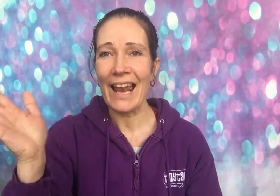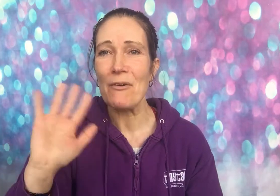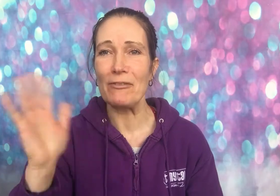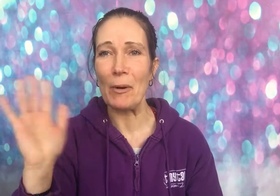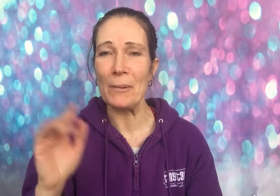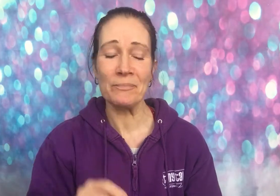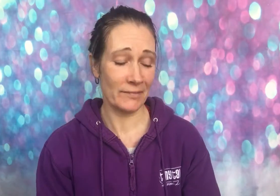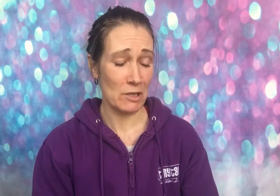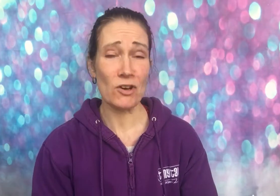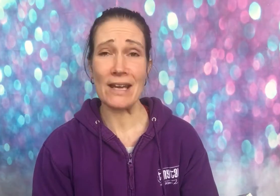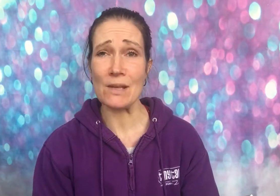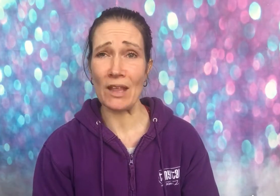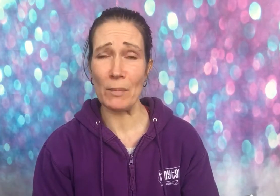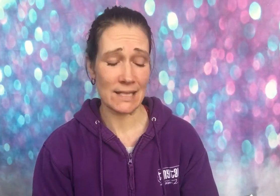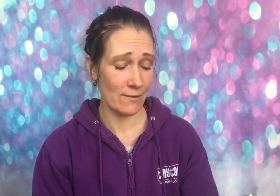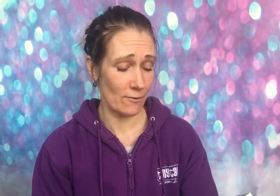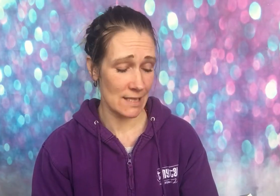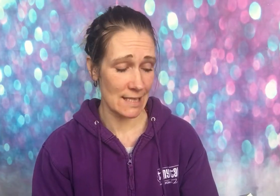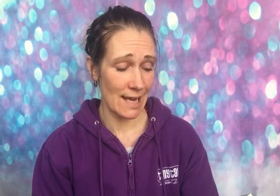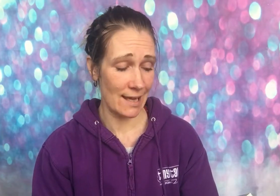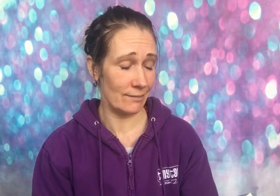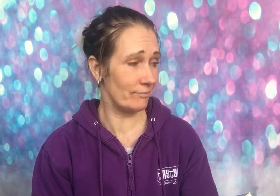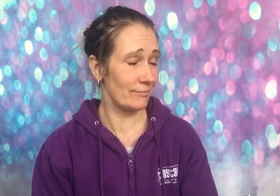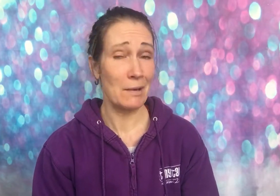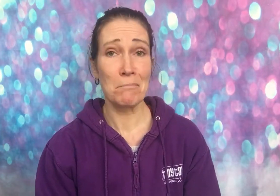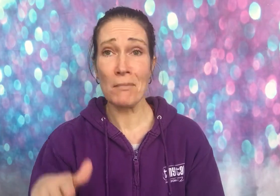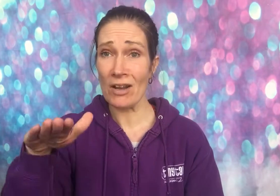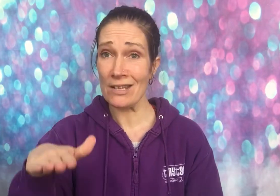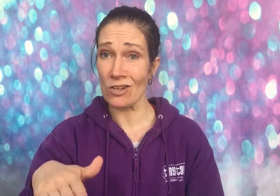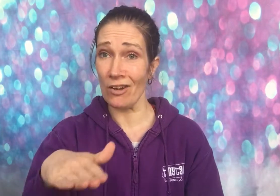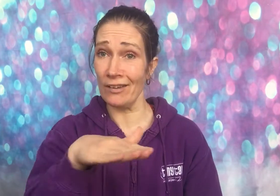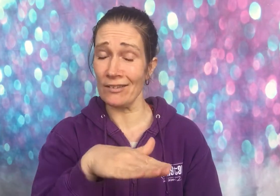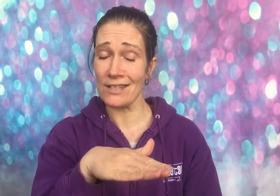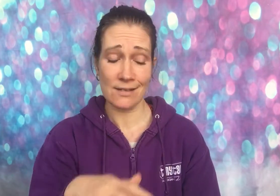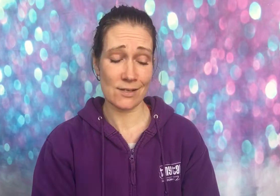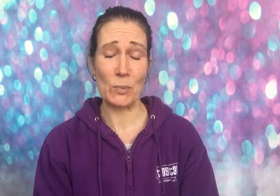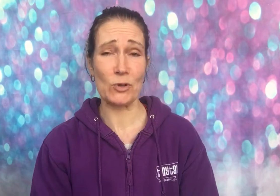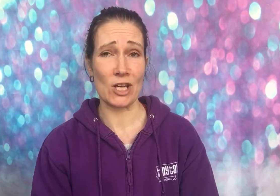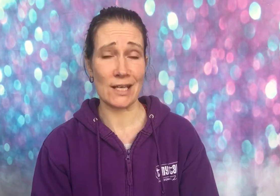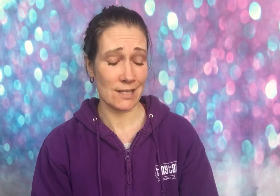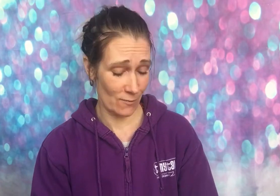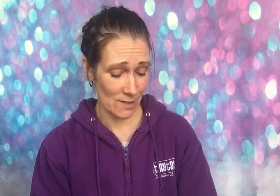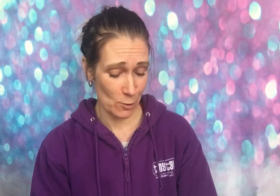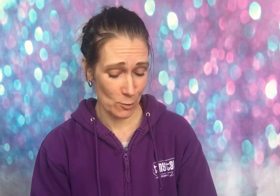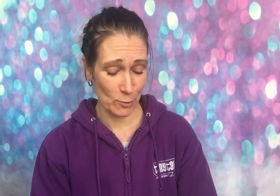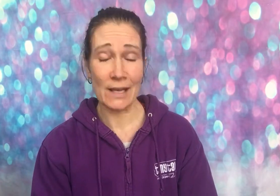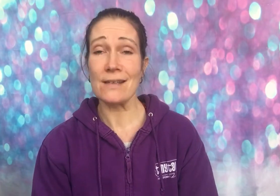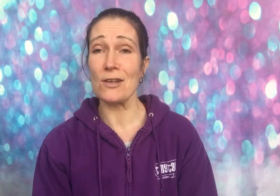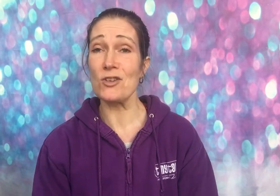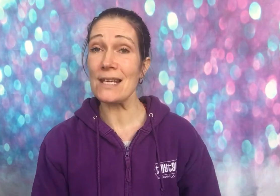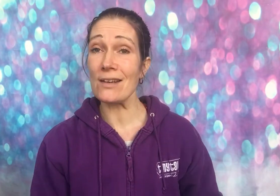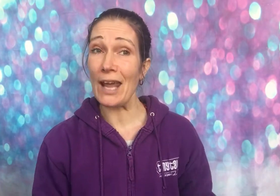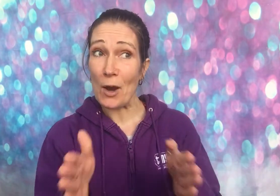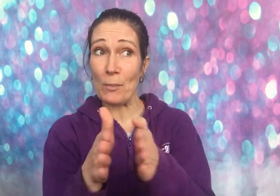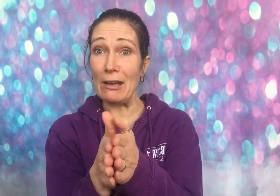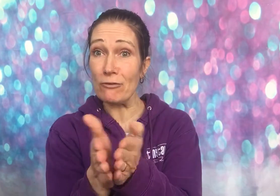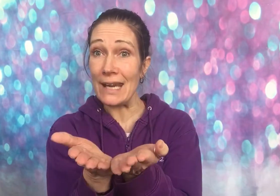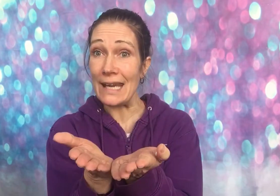Hello everyone, we're trying something a bit different today. My child has got a project to do for school, so she's going to help me read